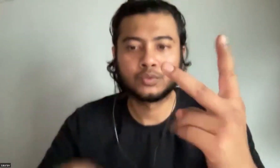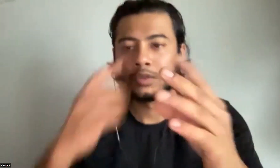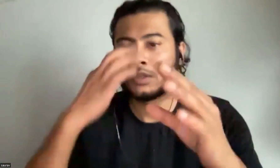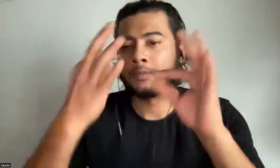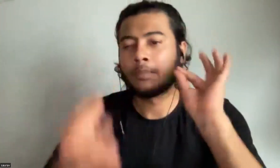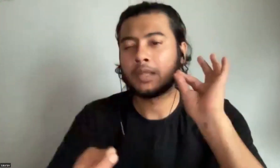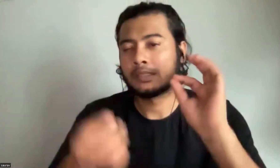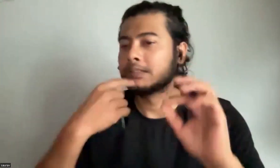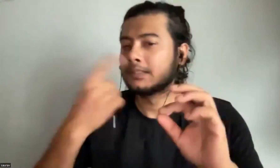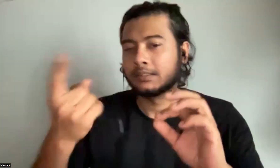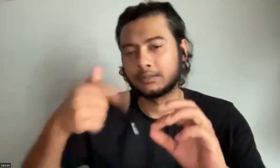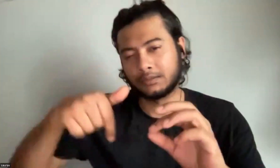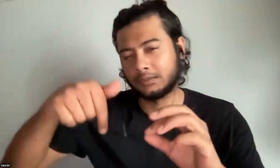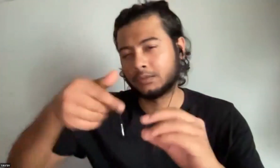minutes.